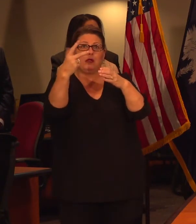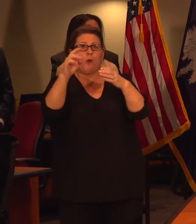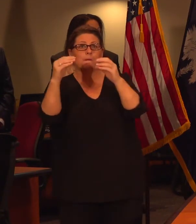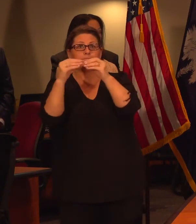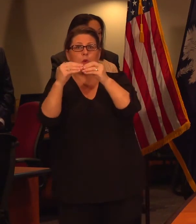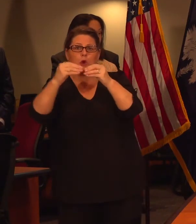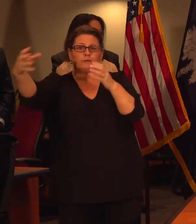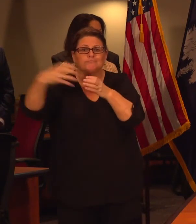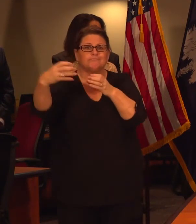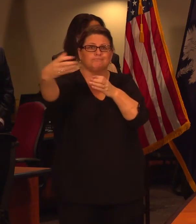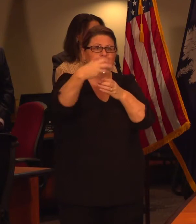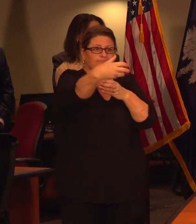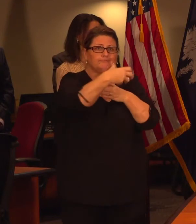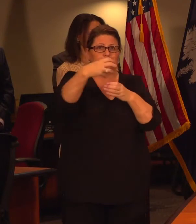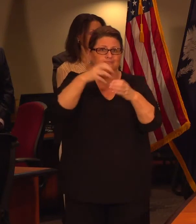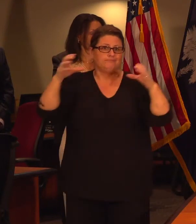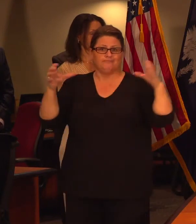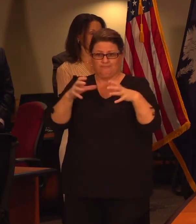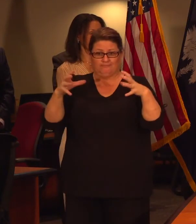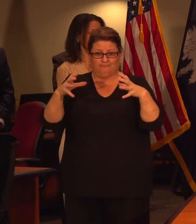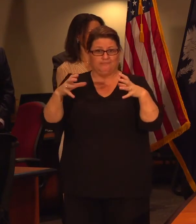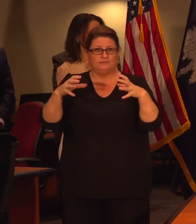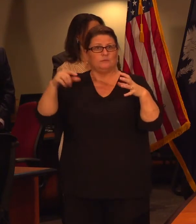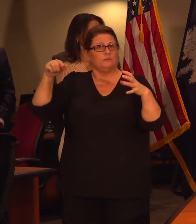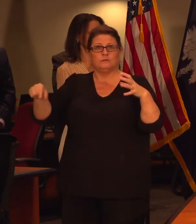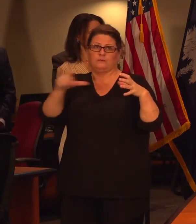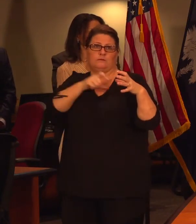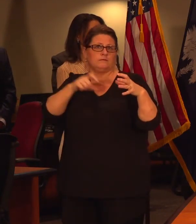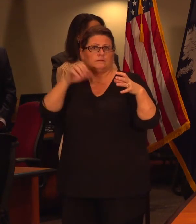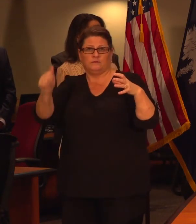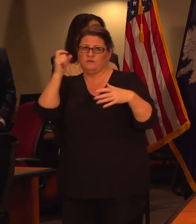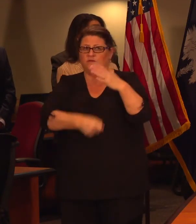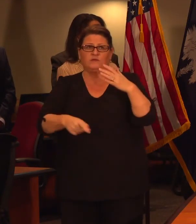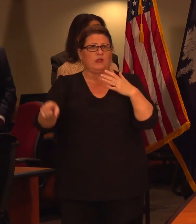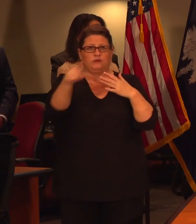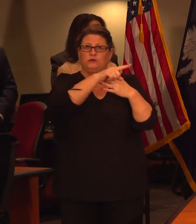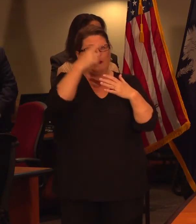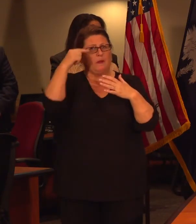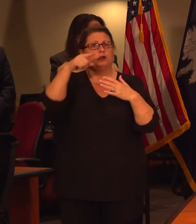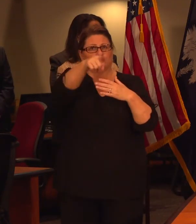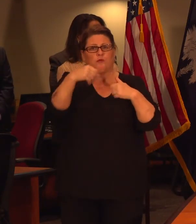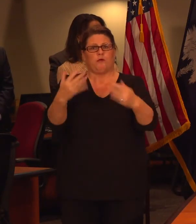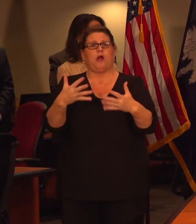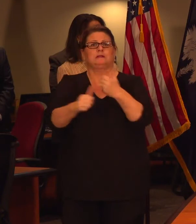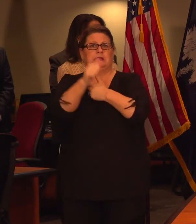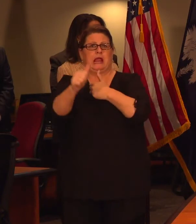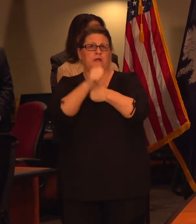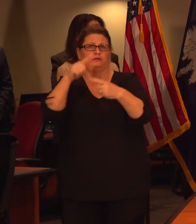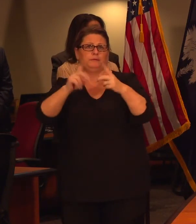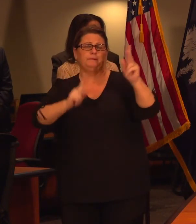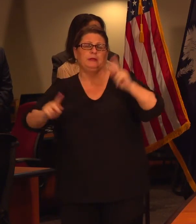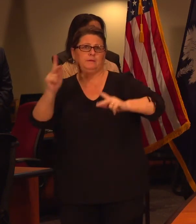that are congregating that are in one way or another or violating endangering public health or the public